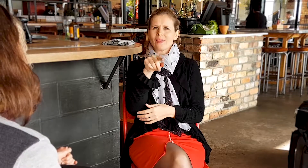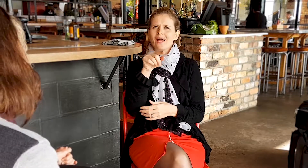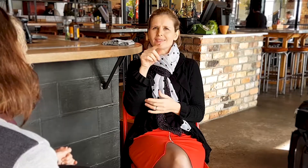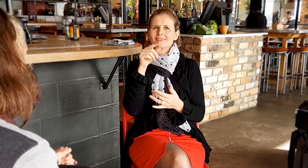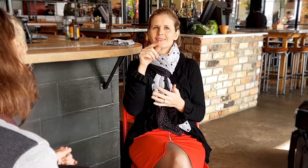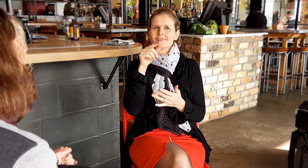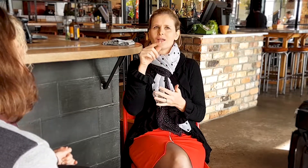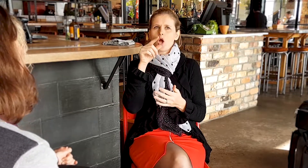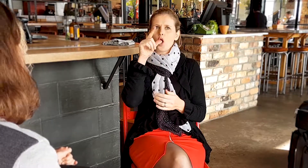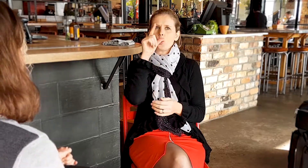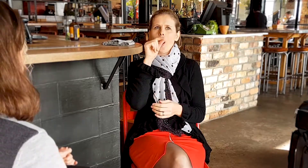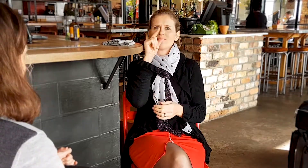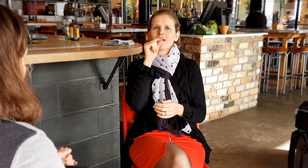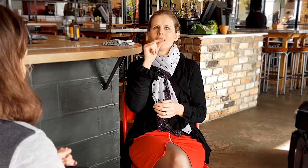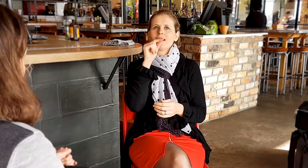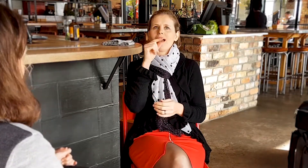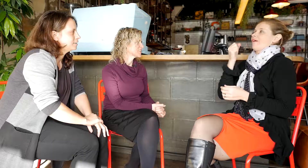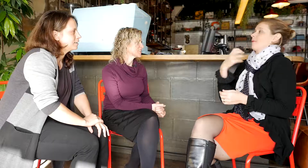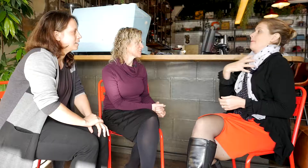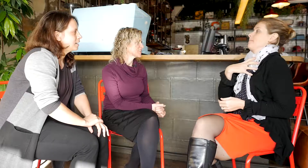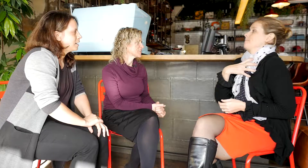there were a lot of issues for me.